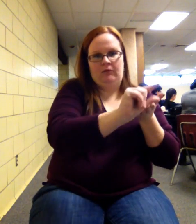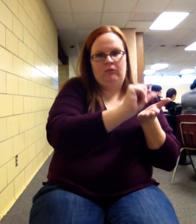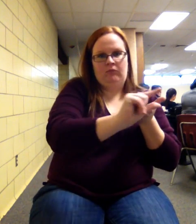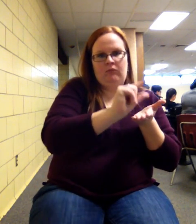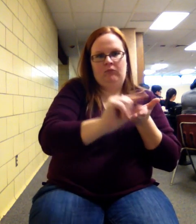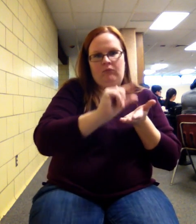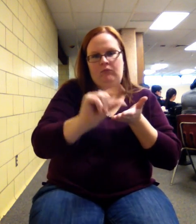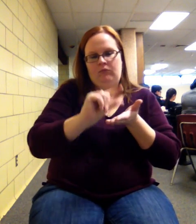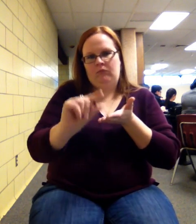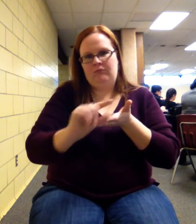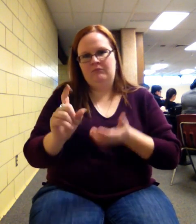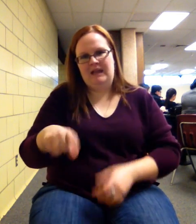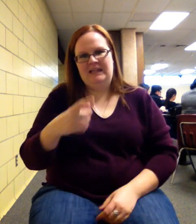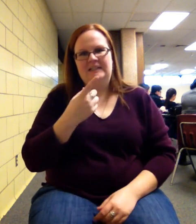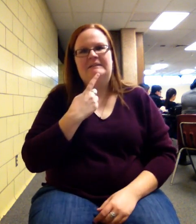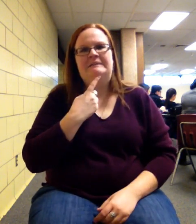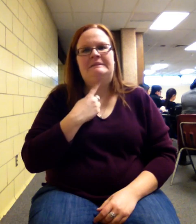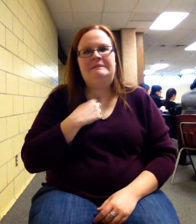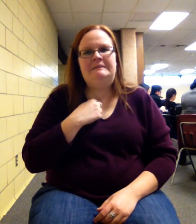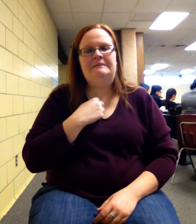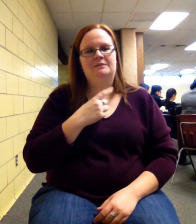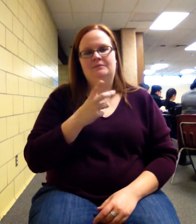get a drink because my throat still isn't 100% after this cold.